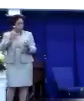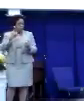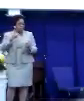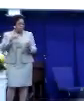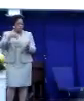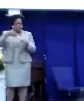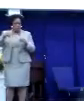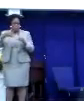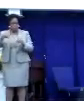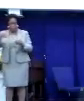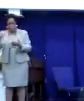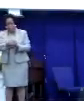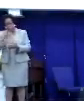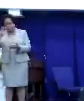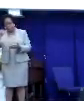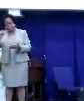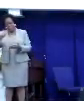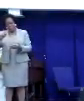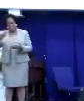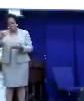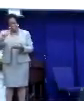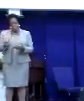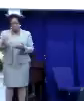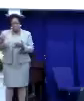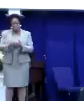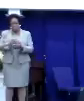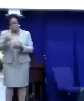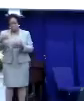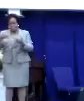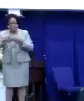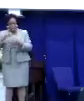buy a brand new battery. That brand new battery got power.